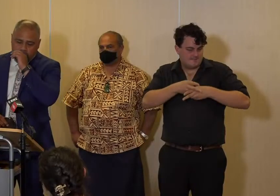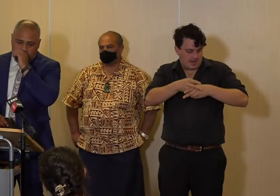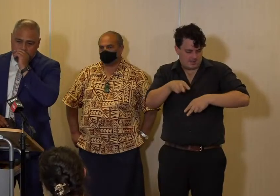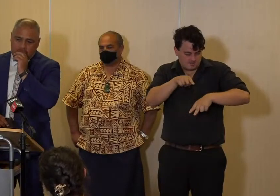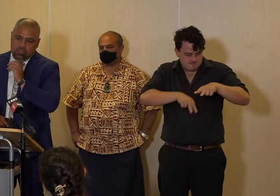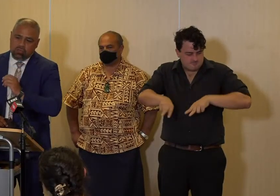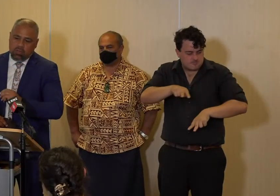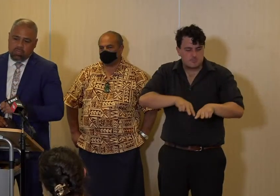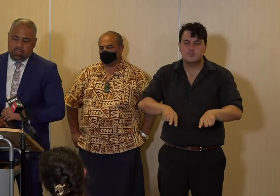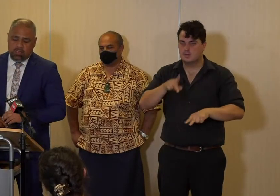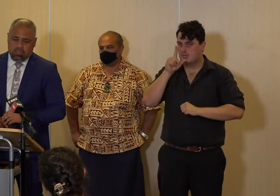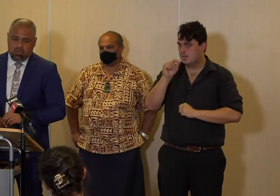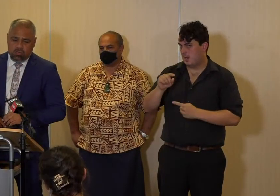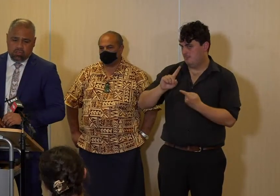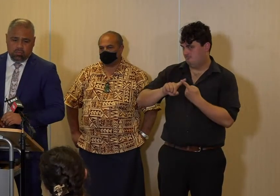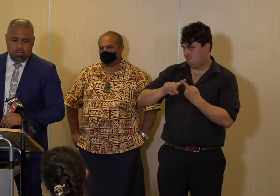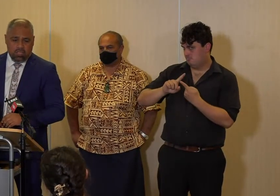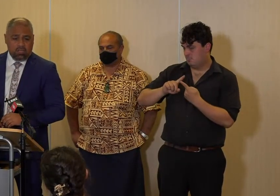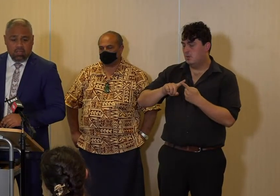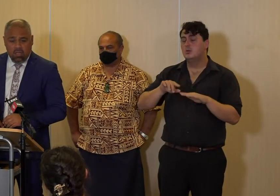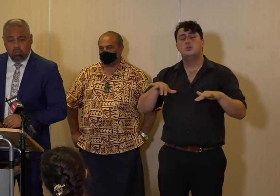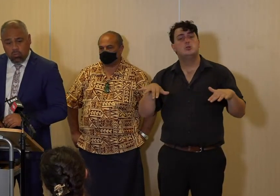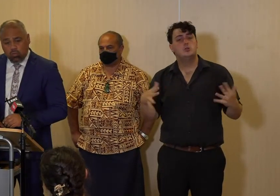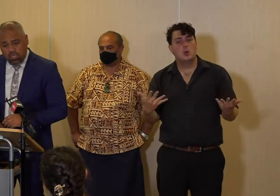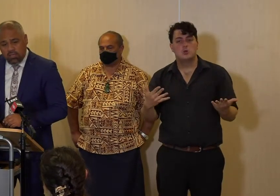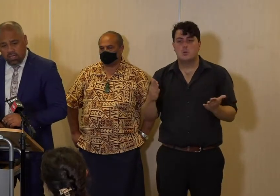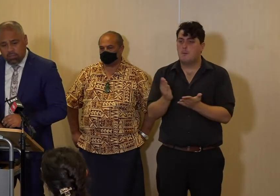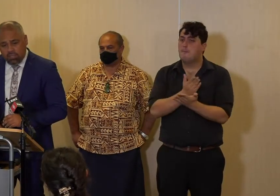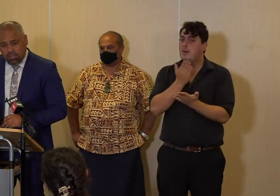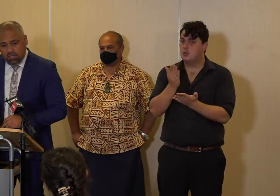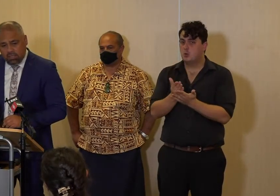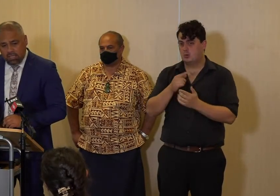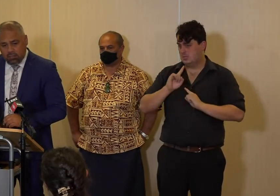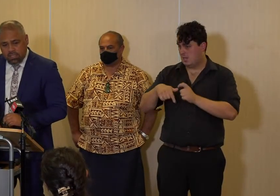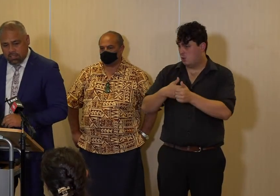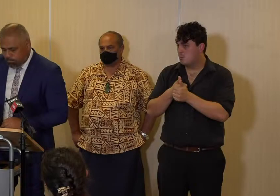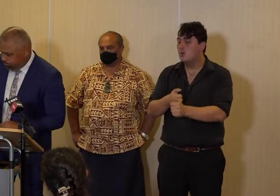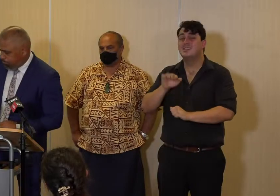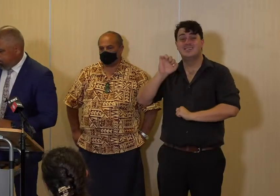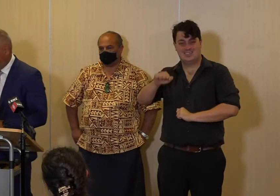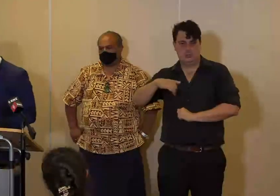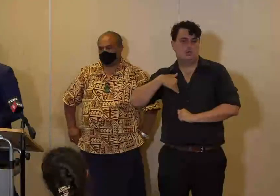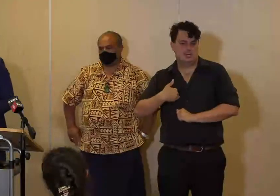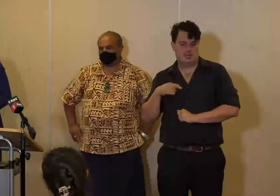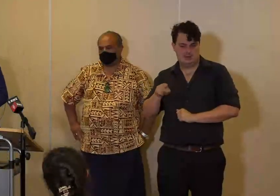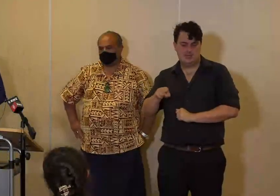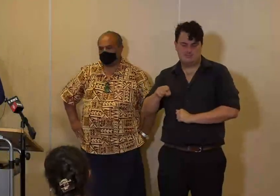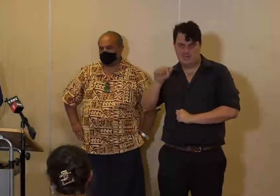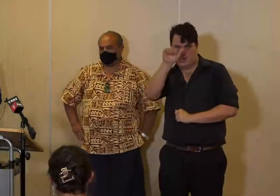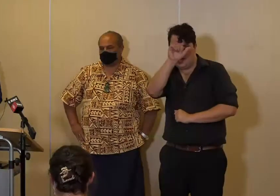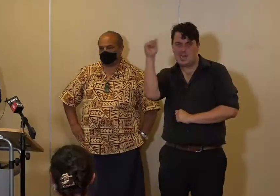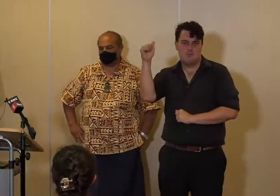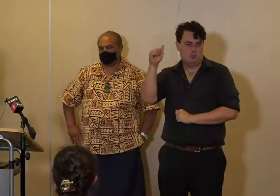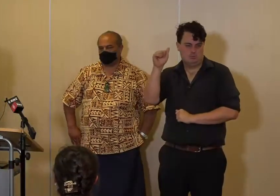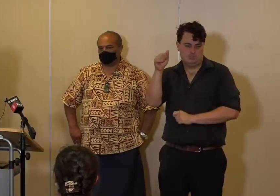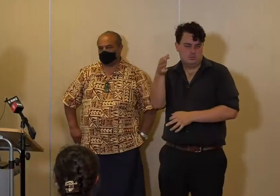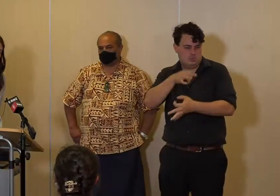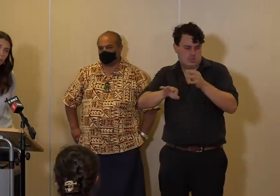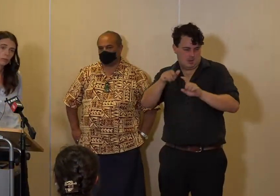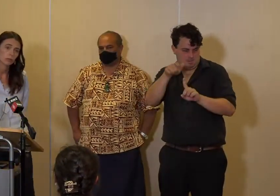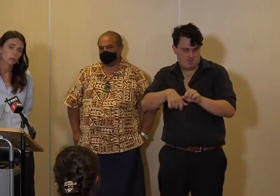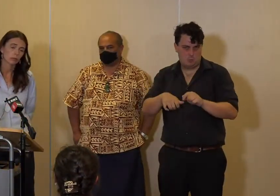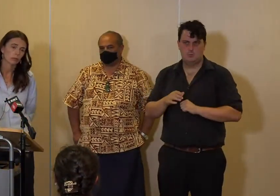in order for us to make sure that we can continue to supporting it, we will need that particular expertise. Prime Minister, do you fear that